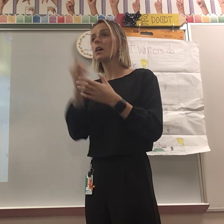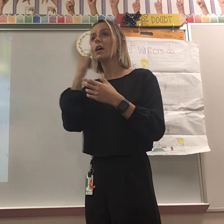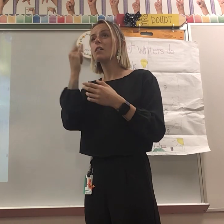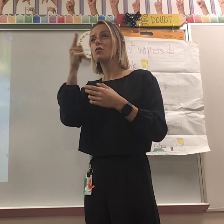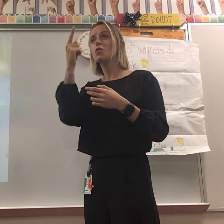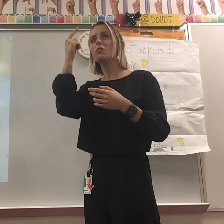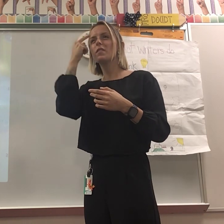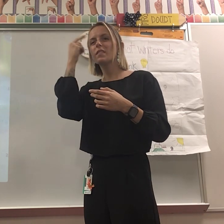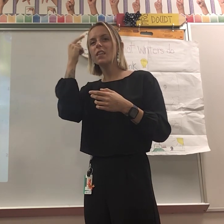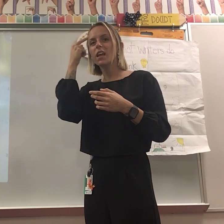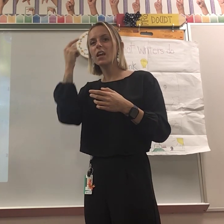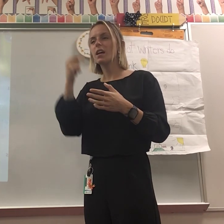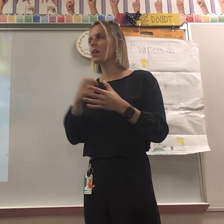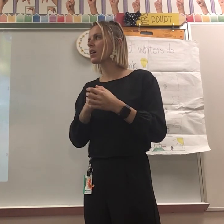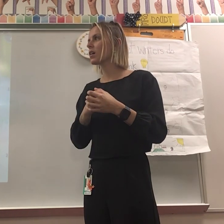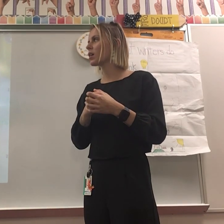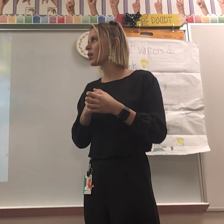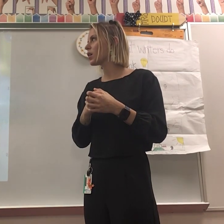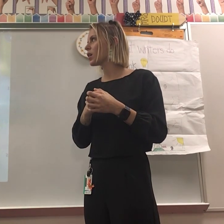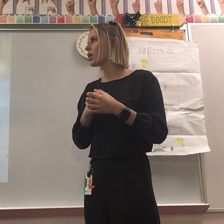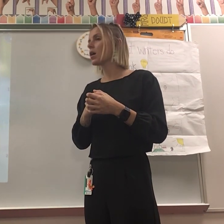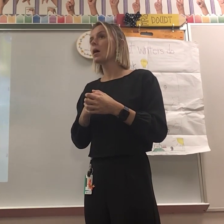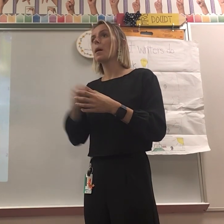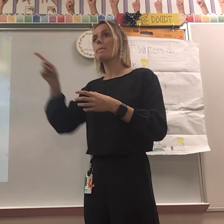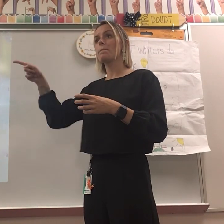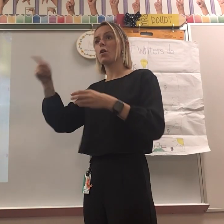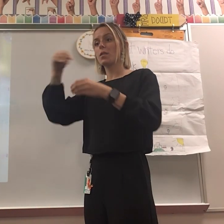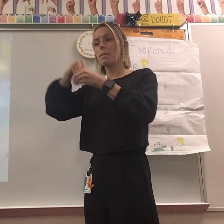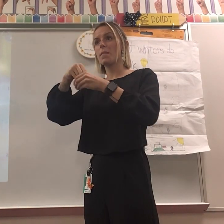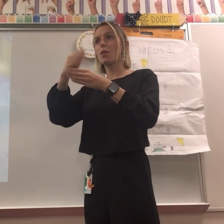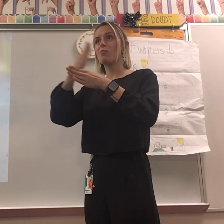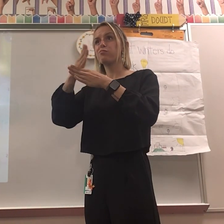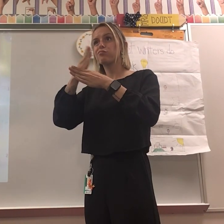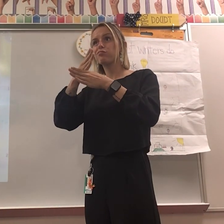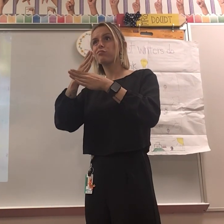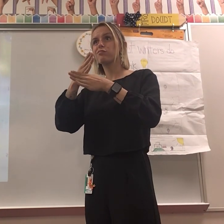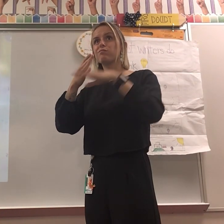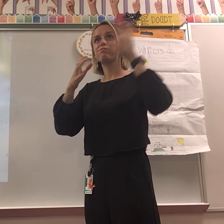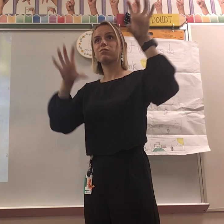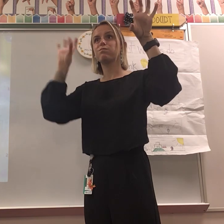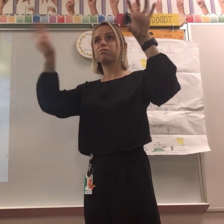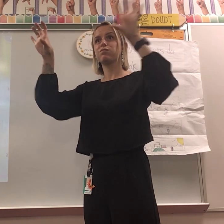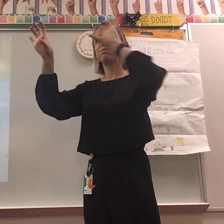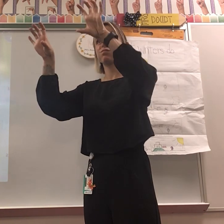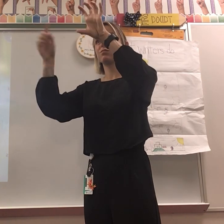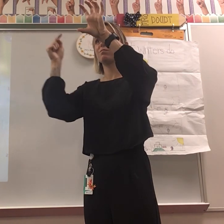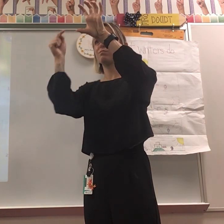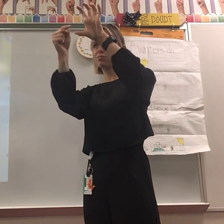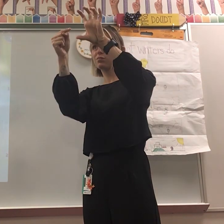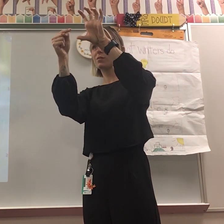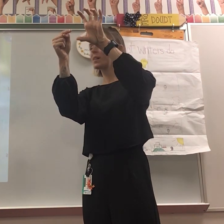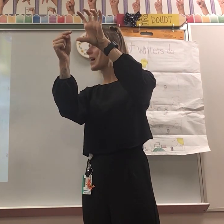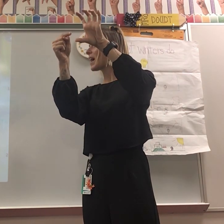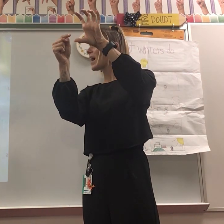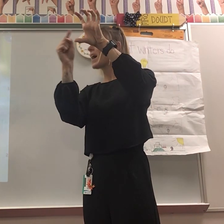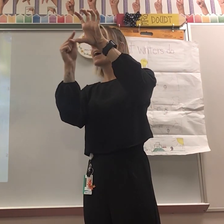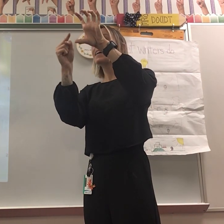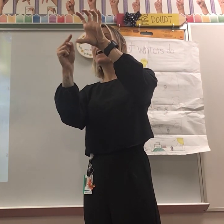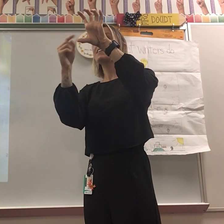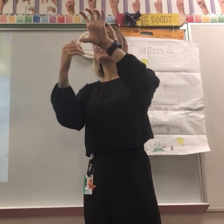think that to put something in this category, the quote that both of the artists said has to be the exact same, go to this